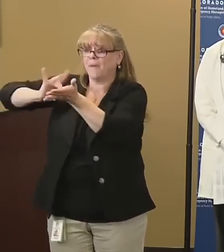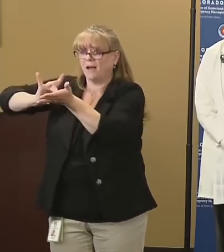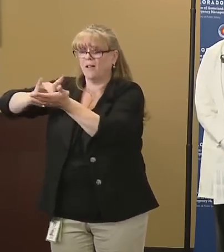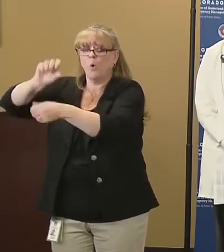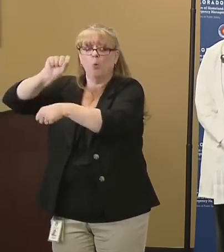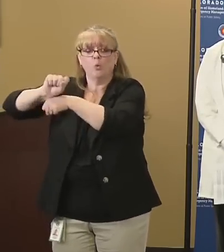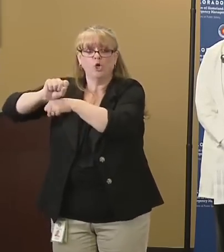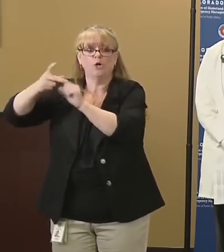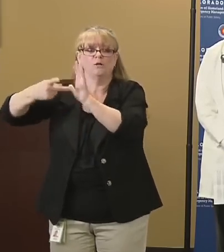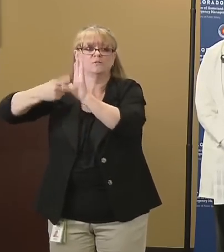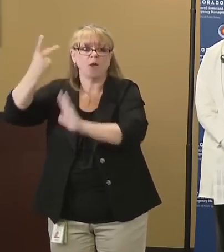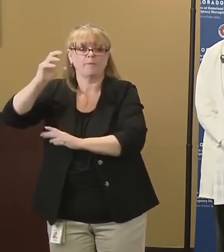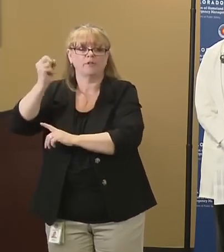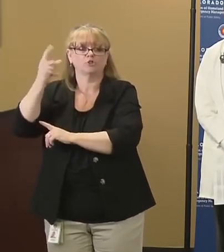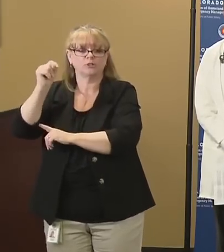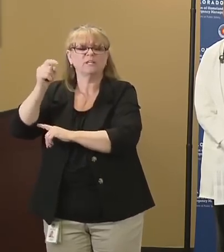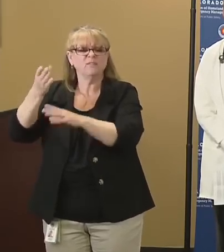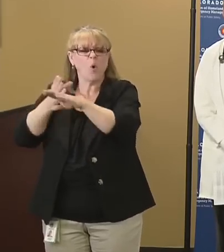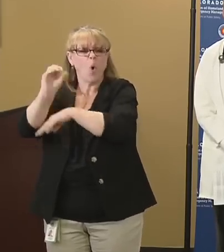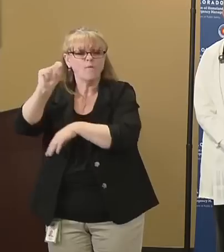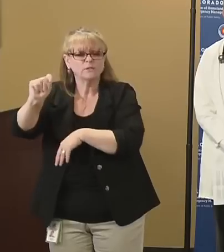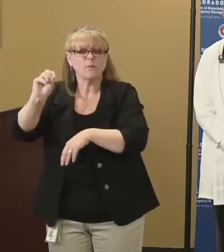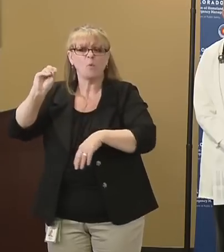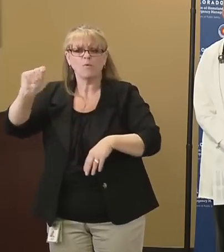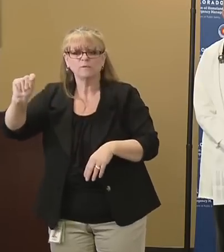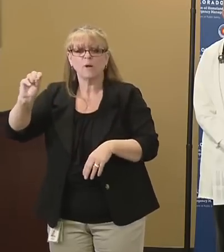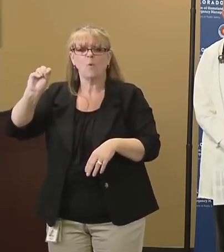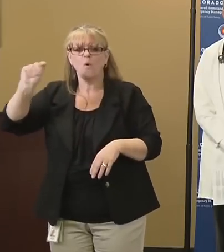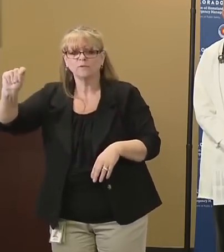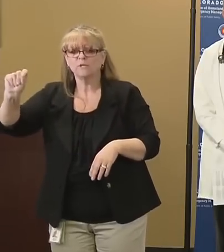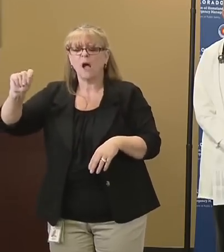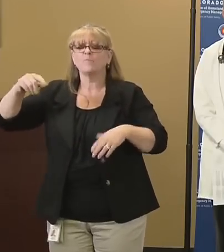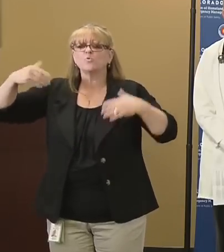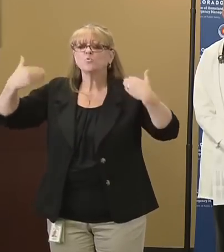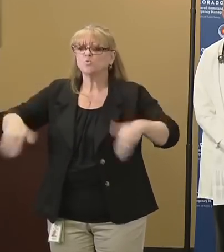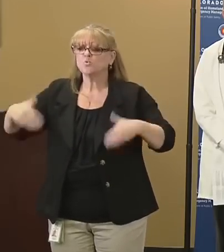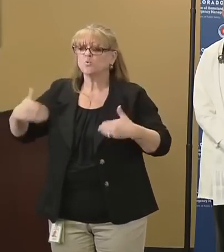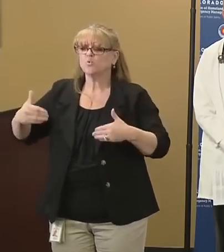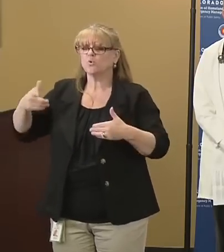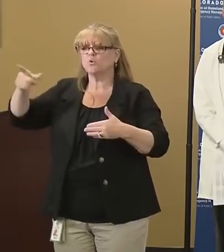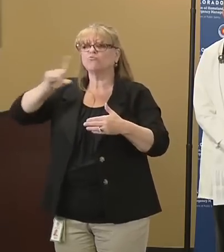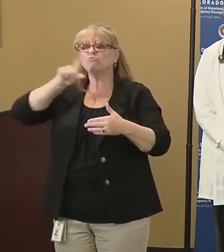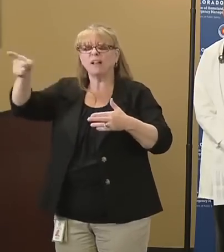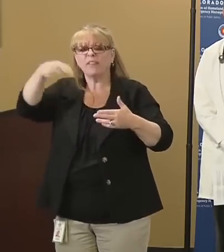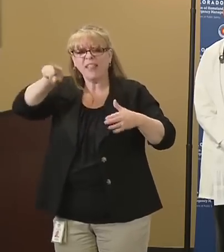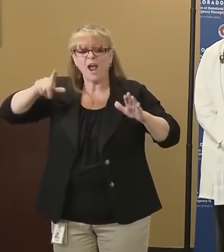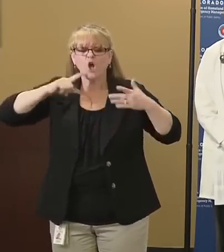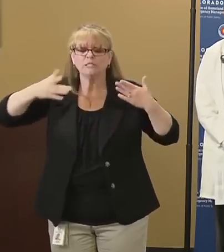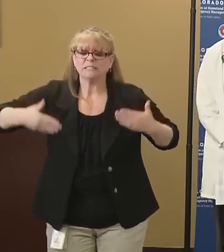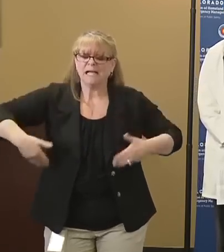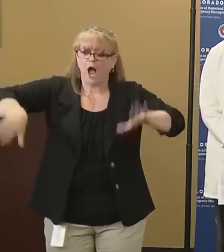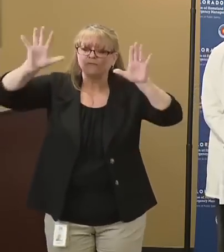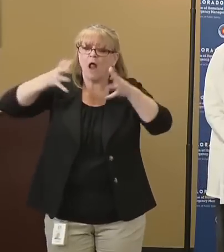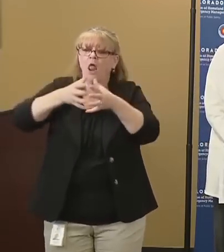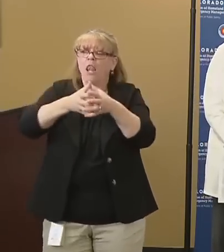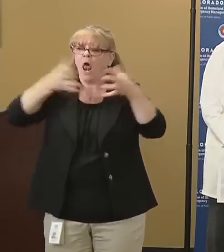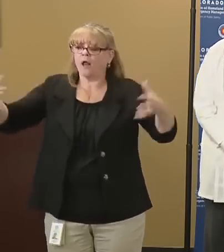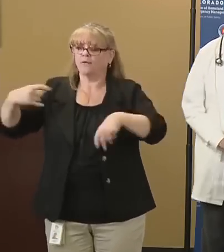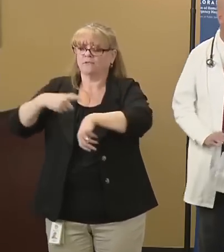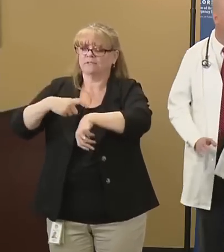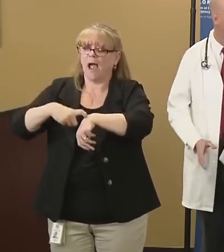the front lines of making a sacrifice to save lives. With that, I would like to turn it over to Dr. Moss. Dr.